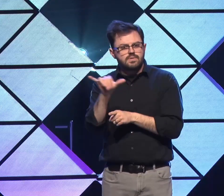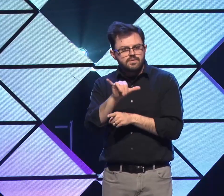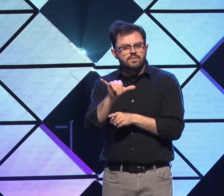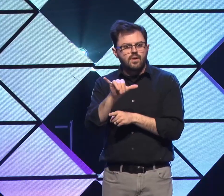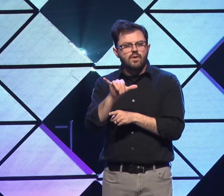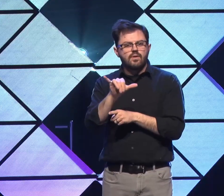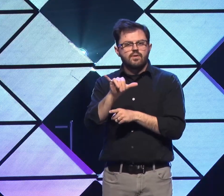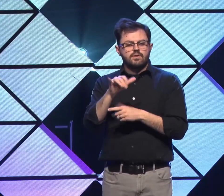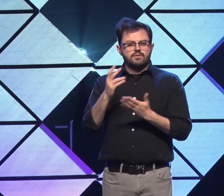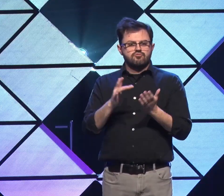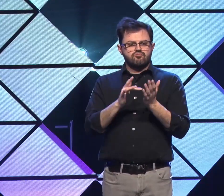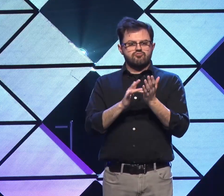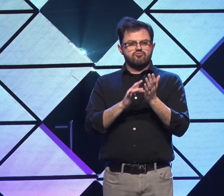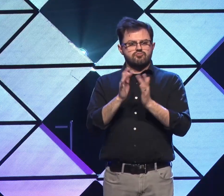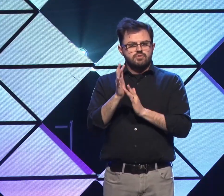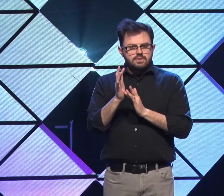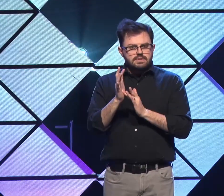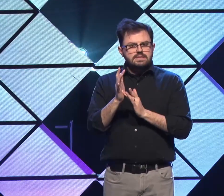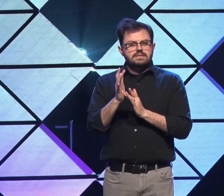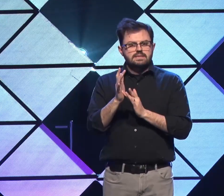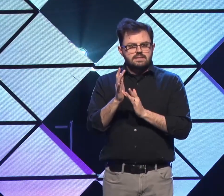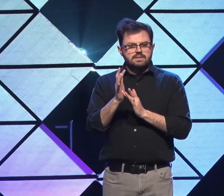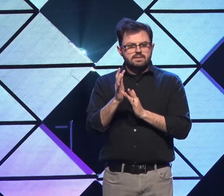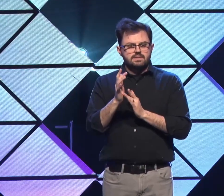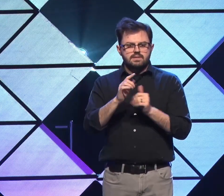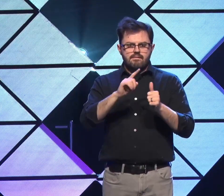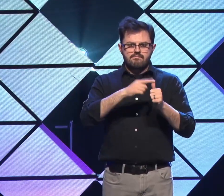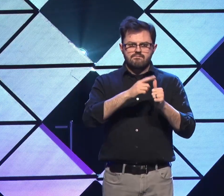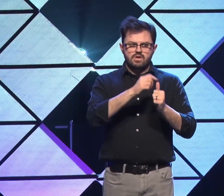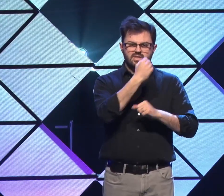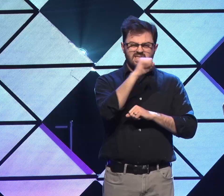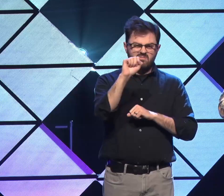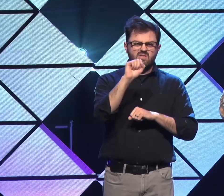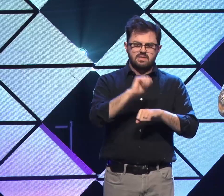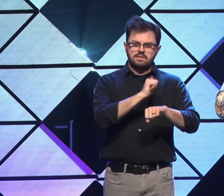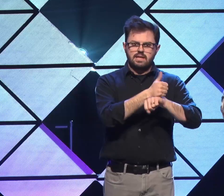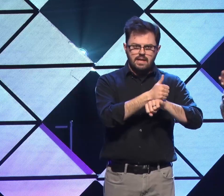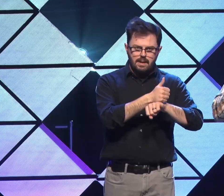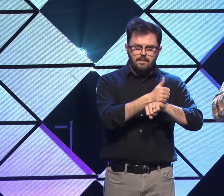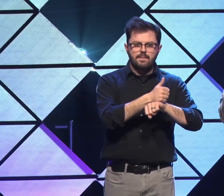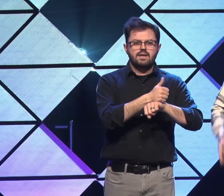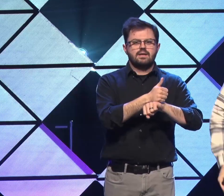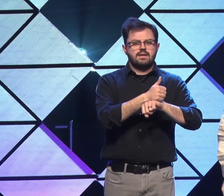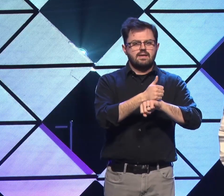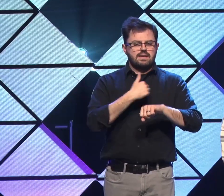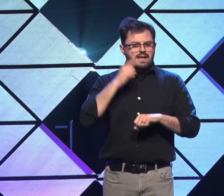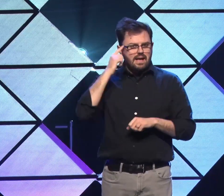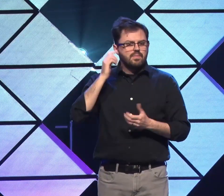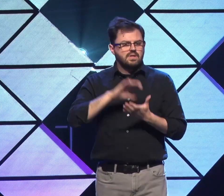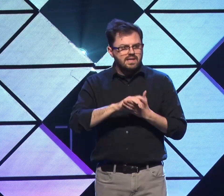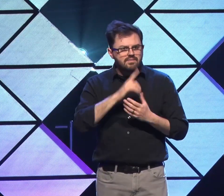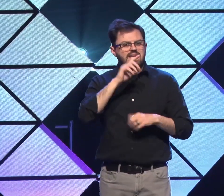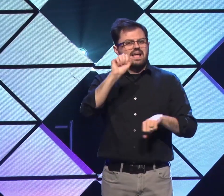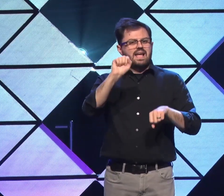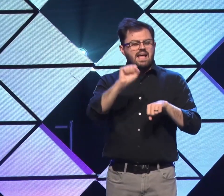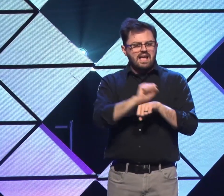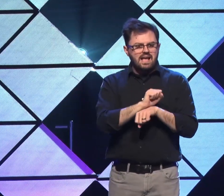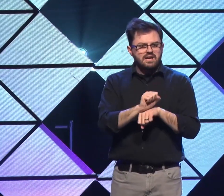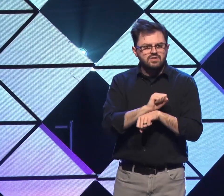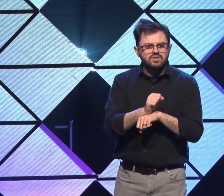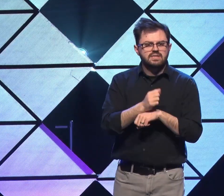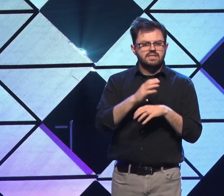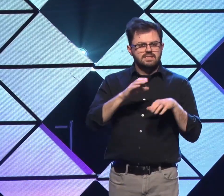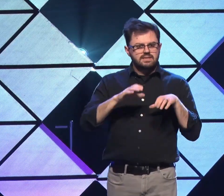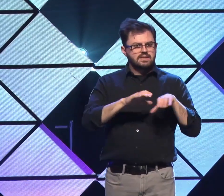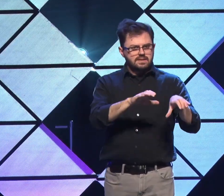And so Jesus, the first demonstration that he staged, I believe this historically, I don't believe that Jesus accidentally did this. I agree with Dr. Borg